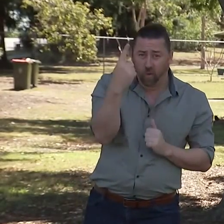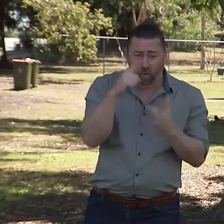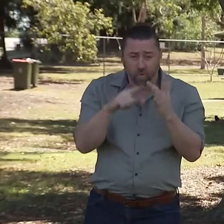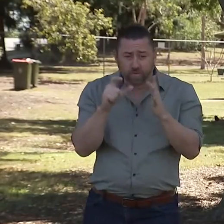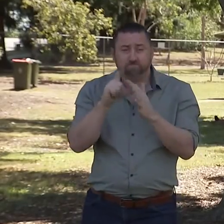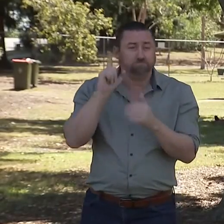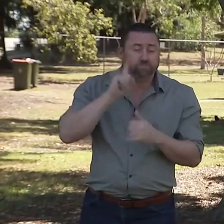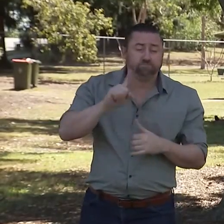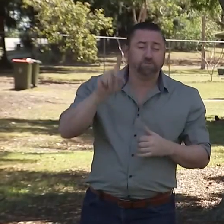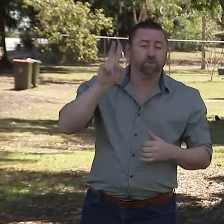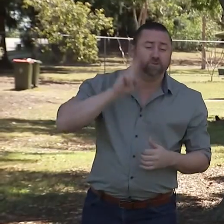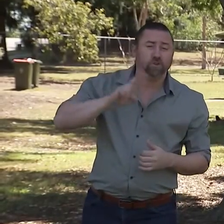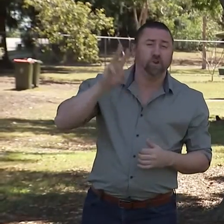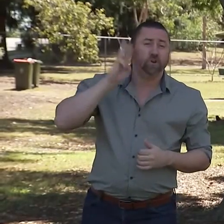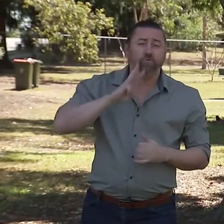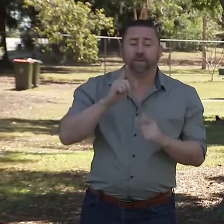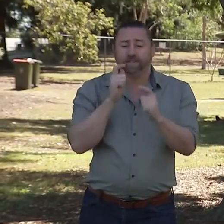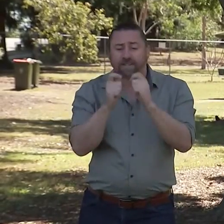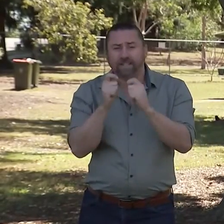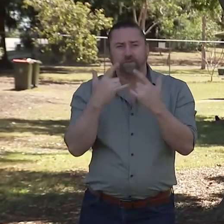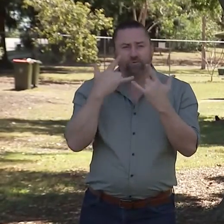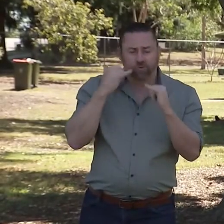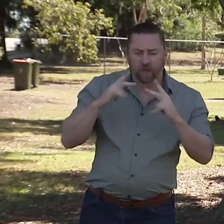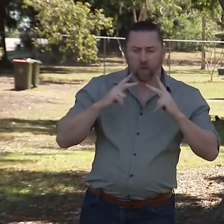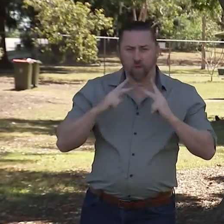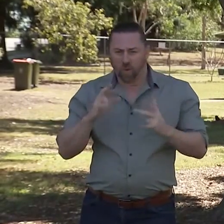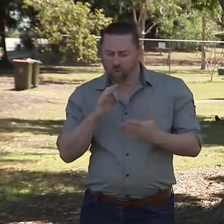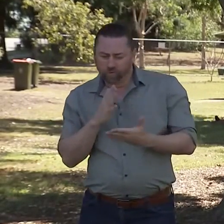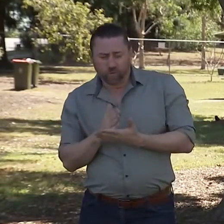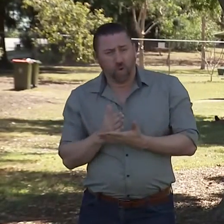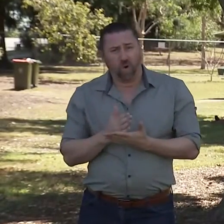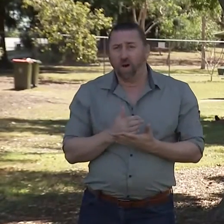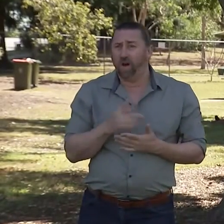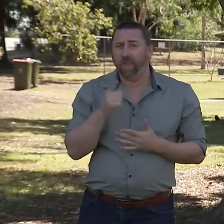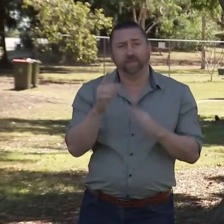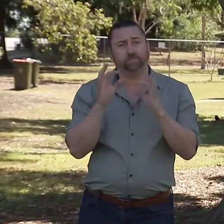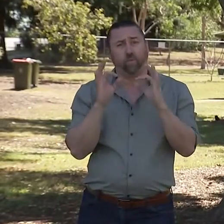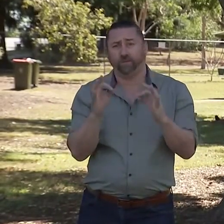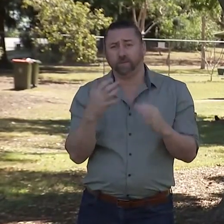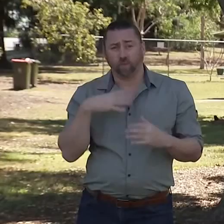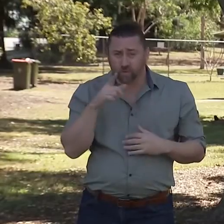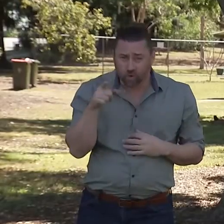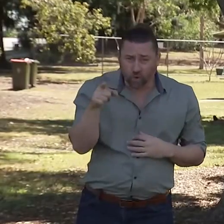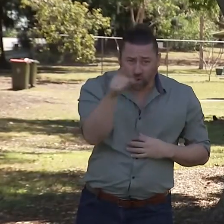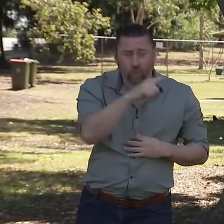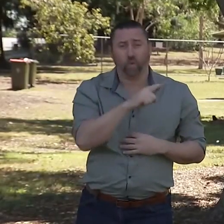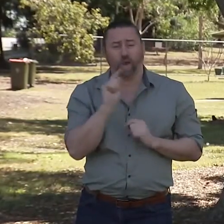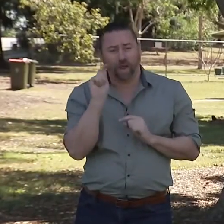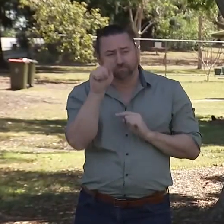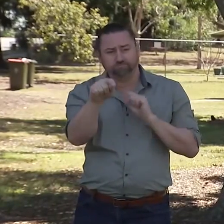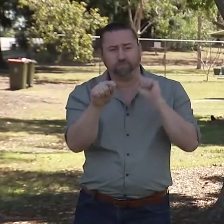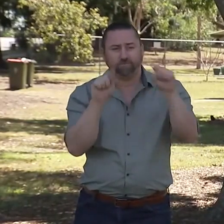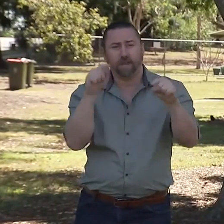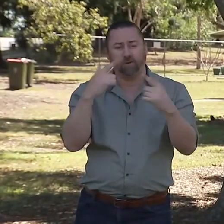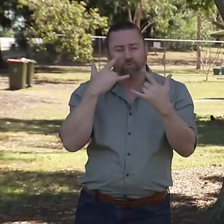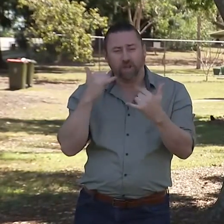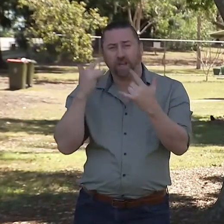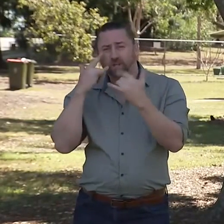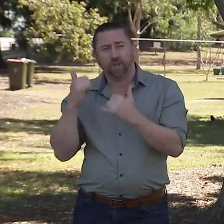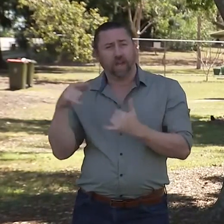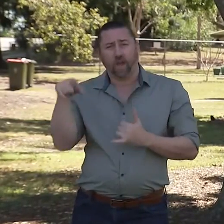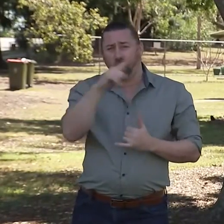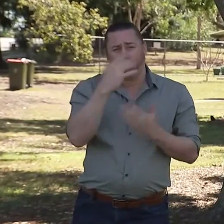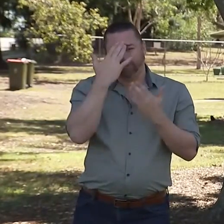it's astounding that we haven't seen community seeding, and that's due to the work done by Queenslanders every single